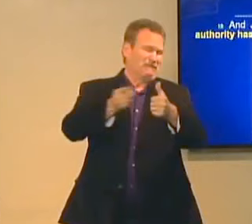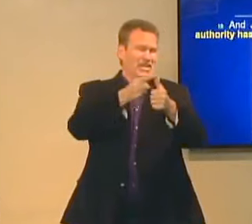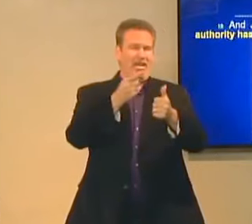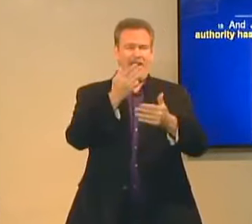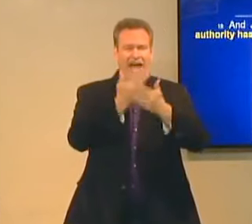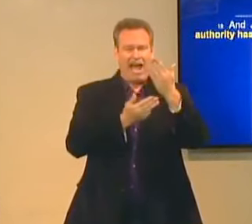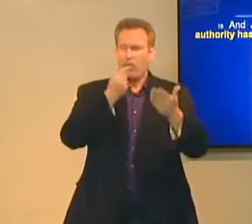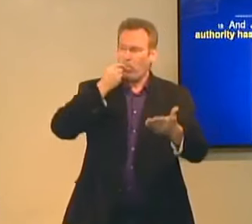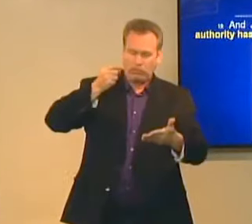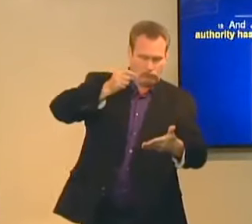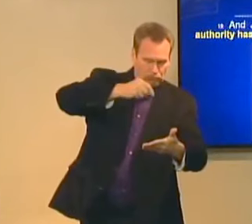John started